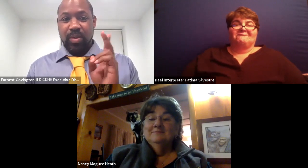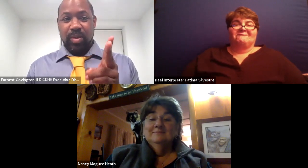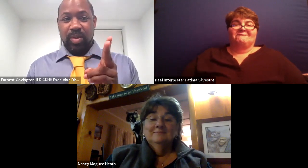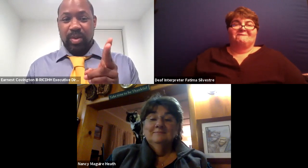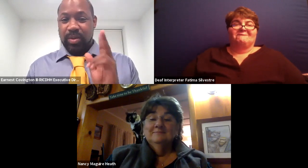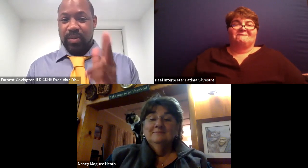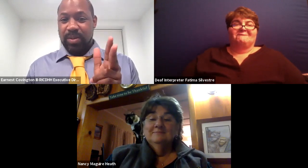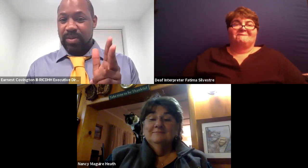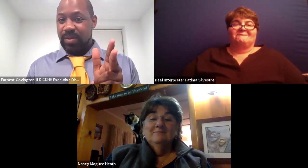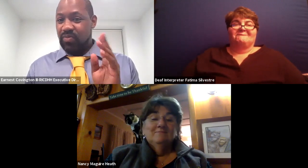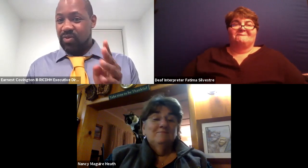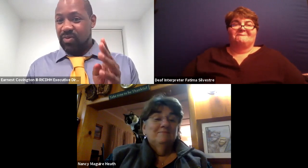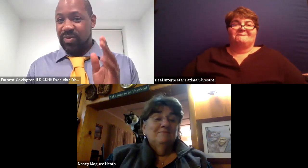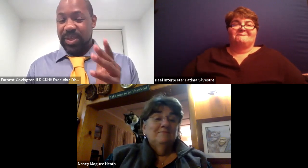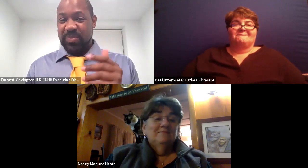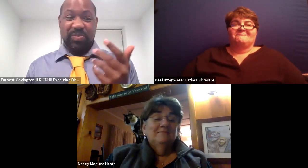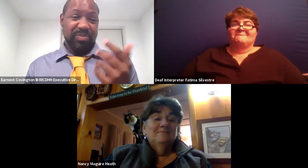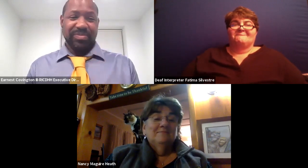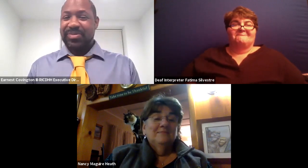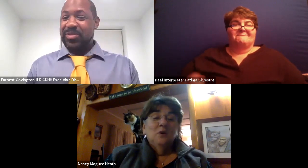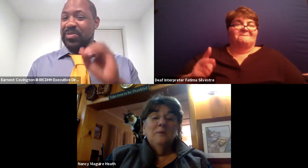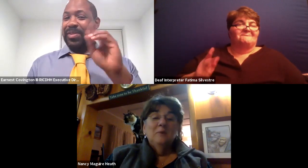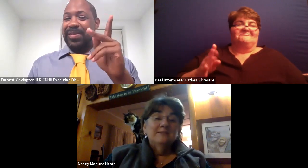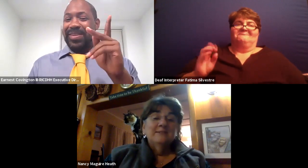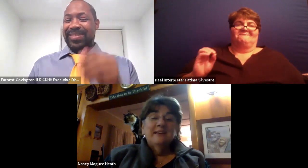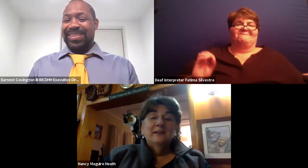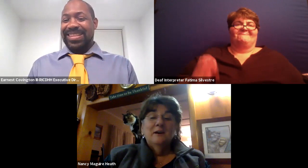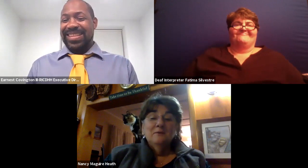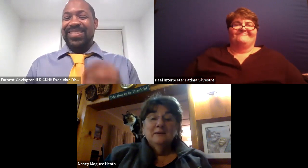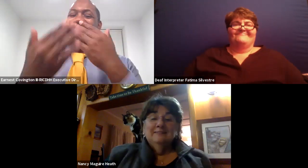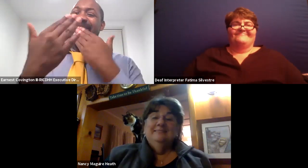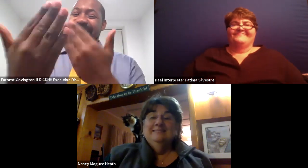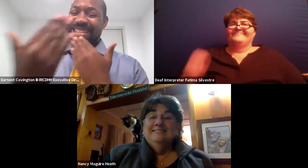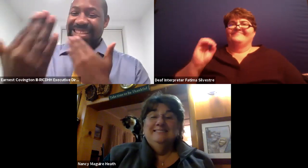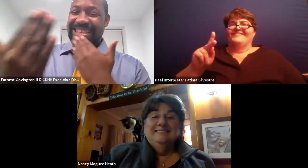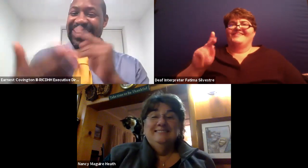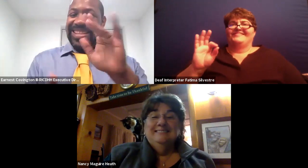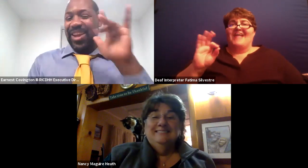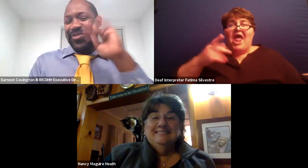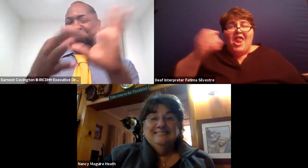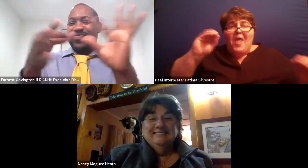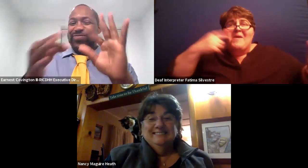Doesn't look like anything right now. Going once, going twice. Nobody wants to say hello?